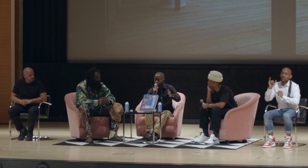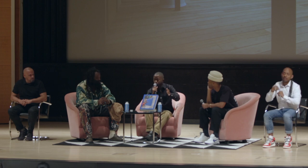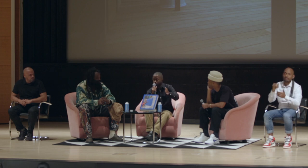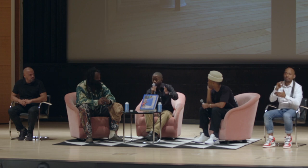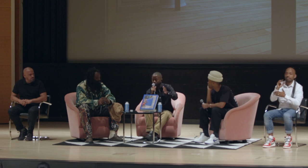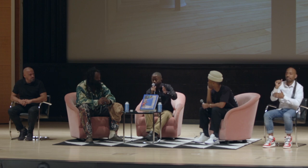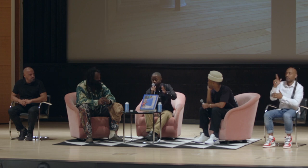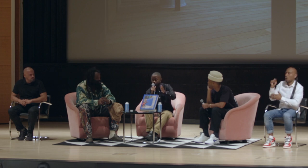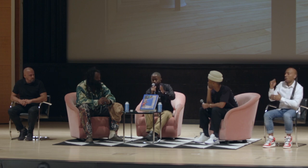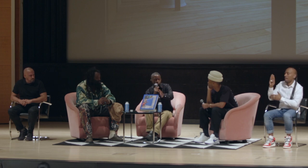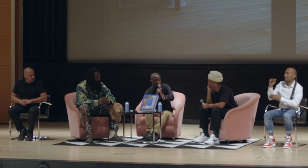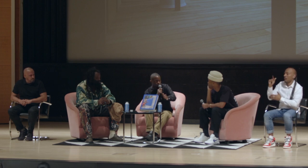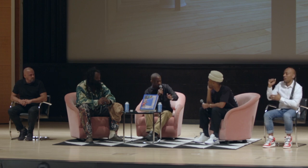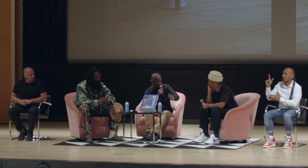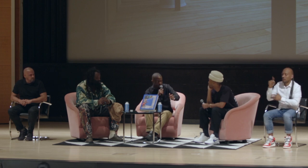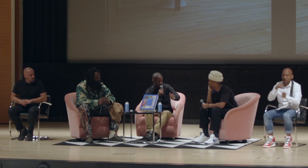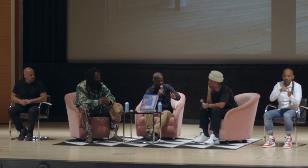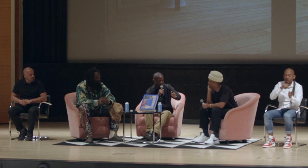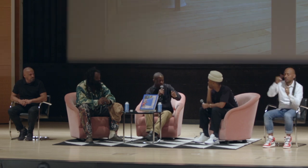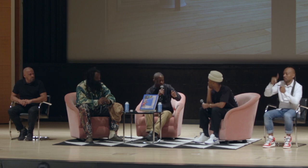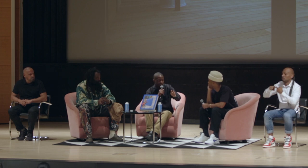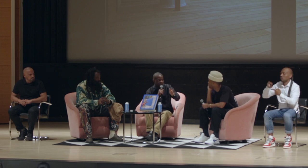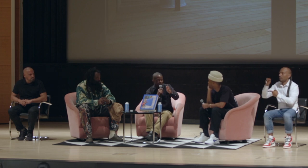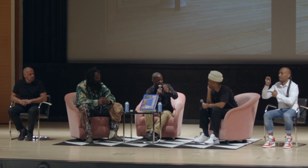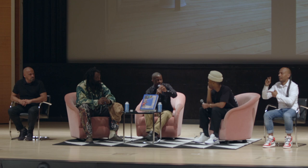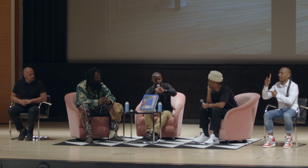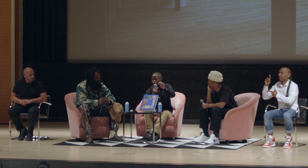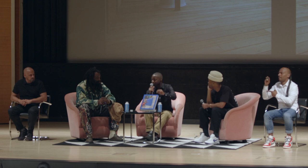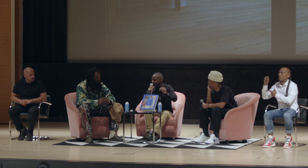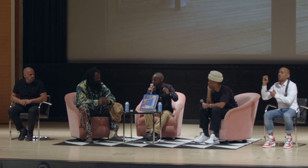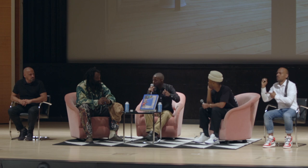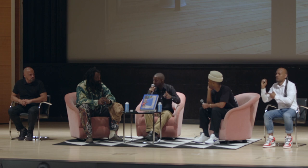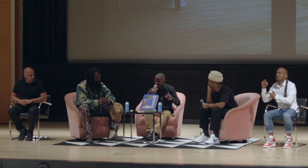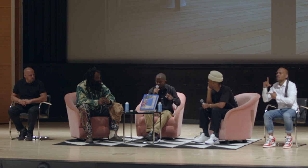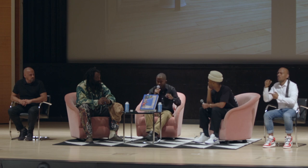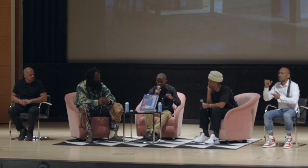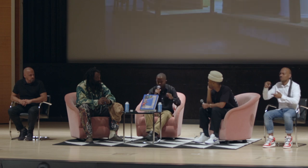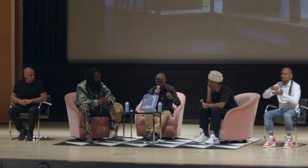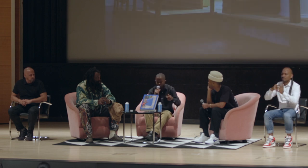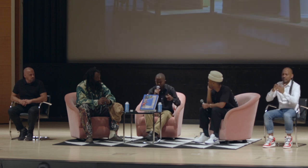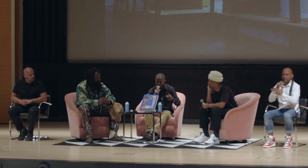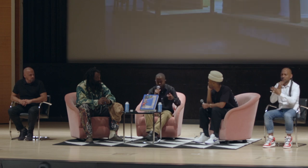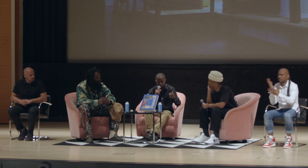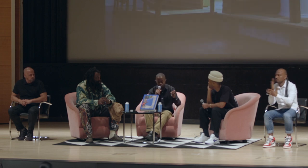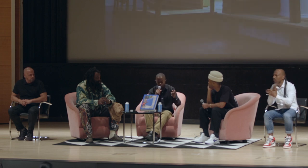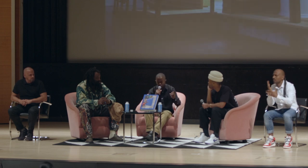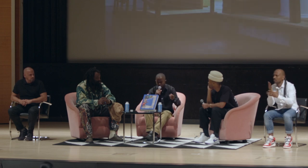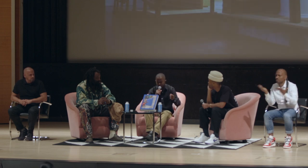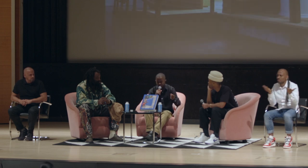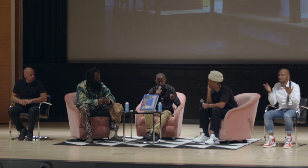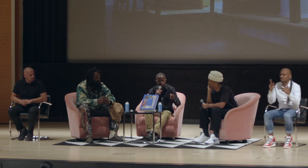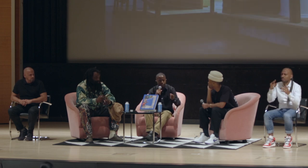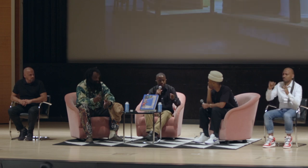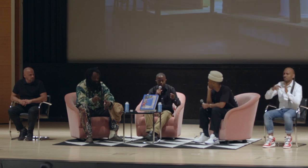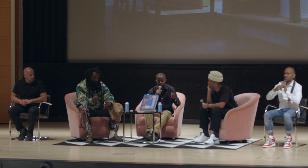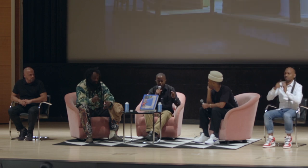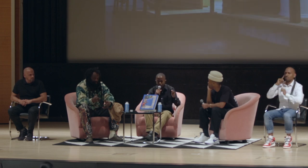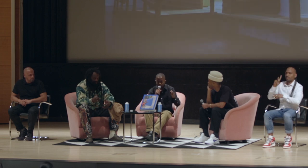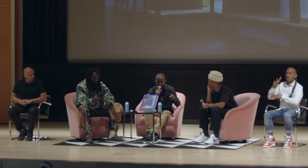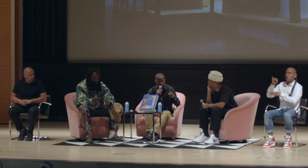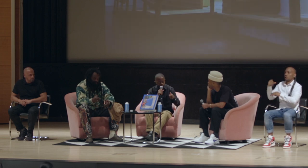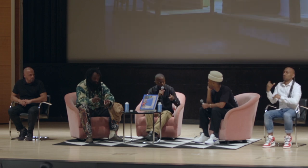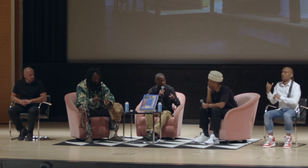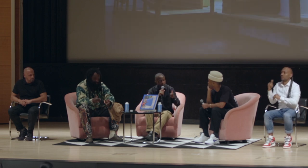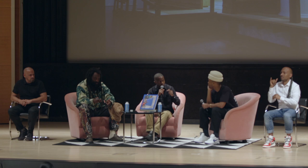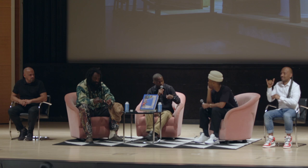Basel to Mykonos, and all of these various things. So then for us, in terms of projects,